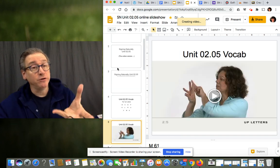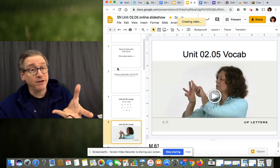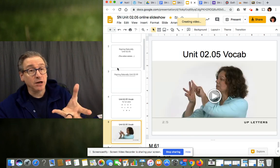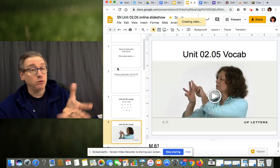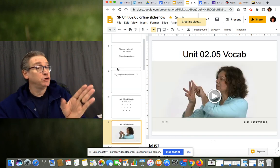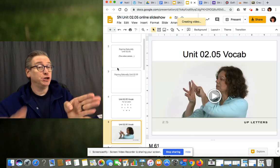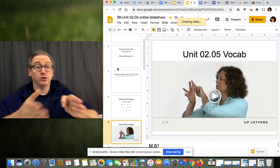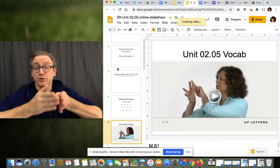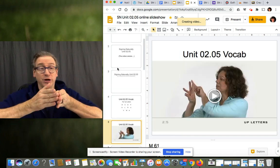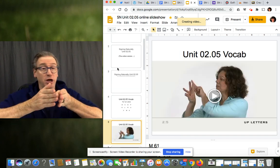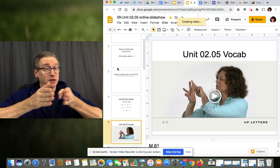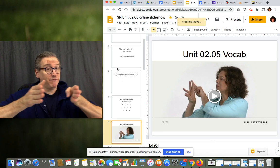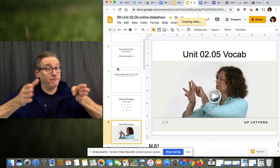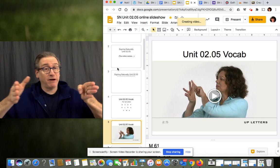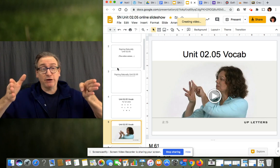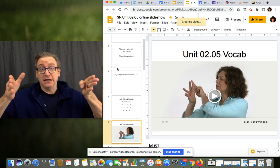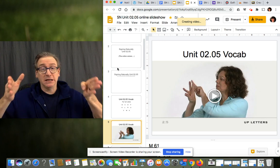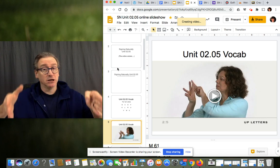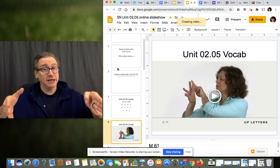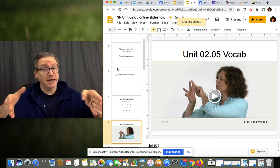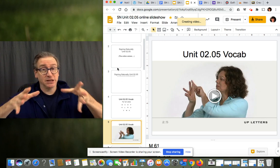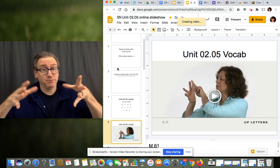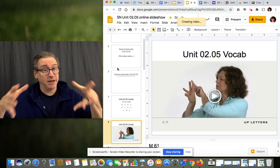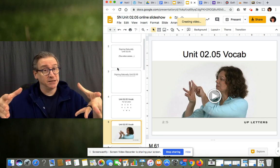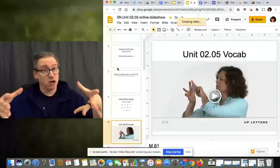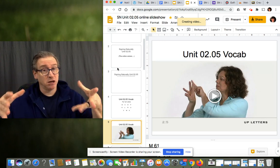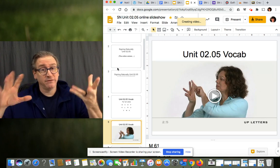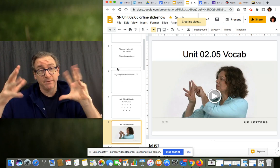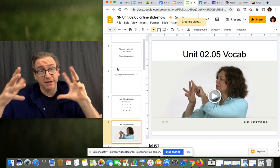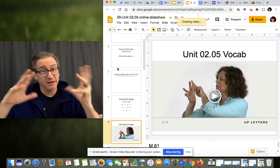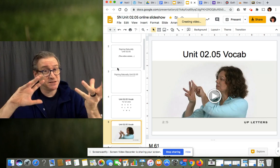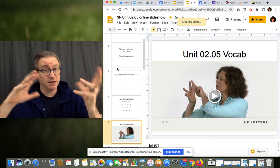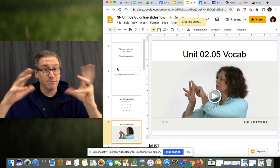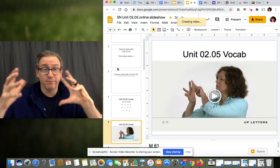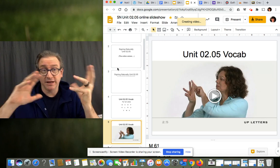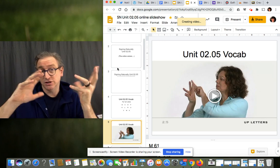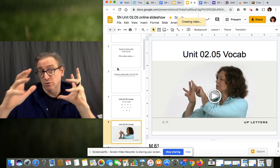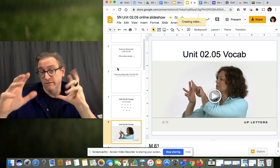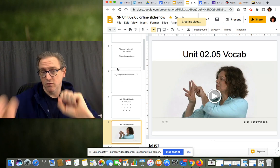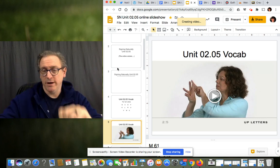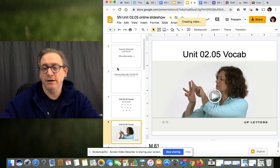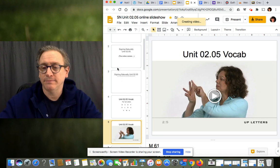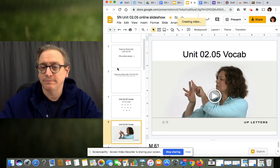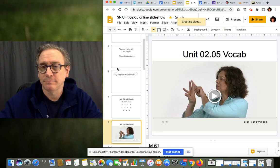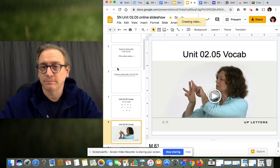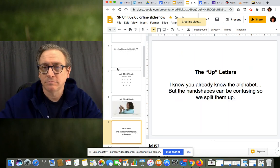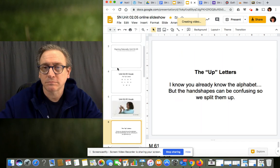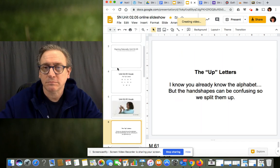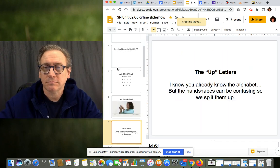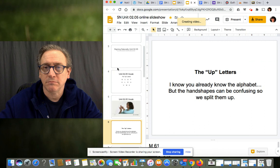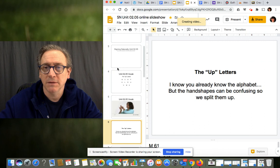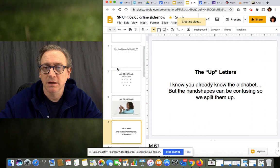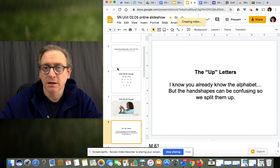This is a good video. She goes through and very clearly explains all of them and gives some things to avoid.